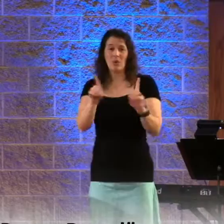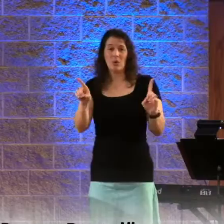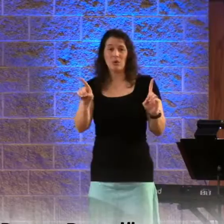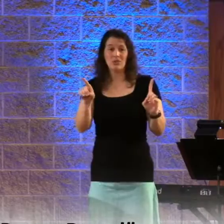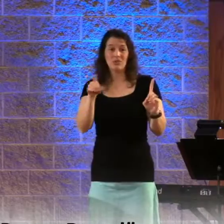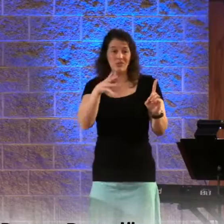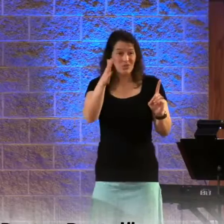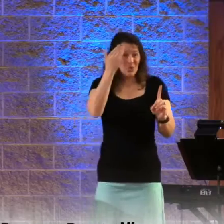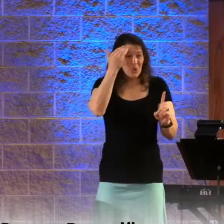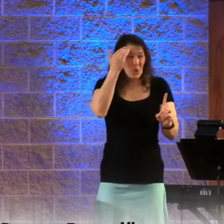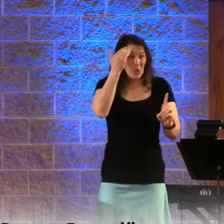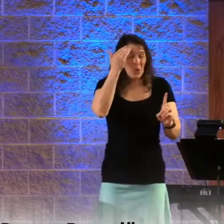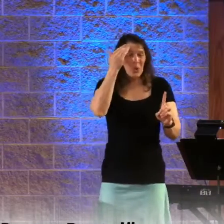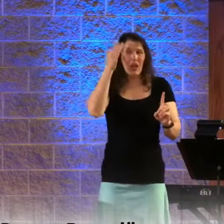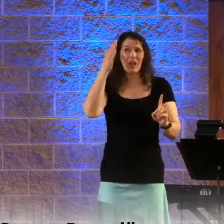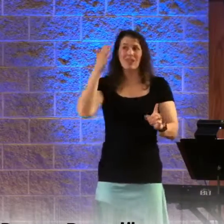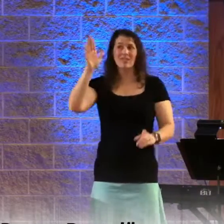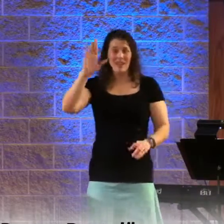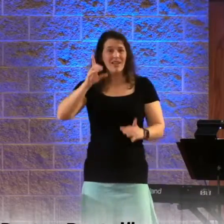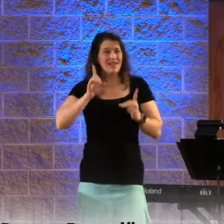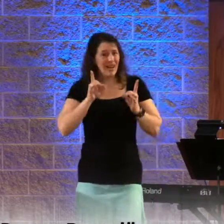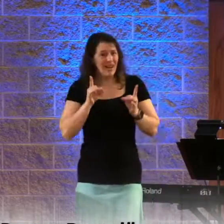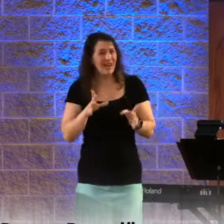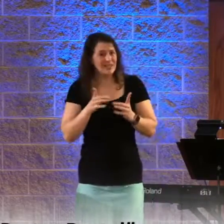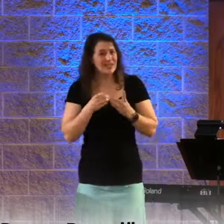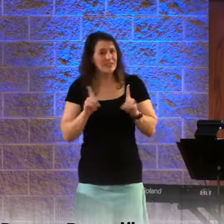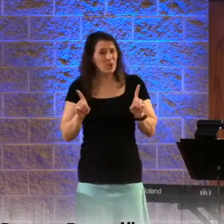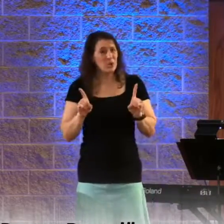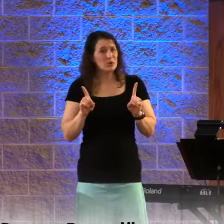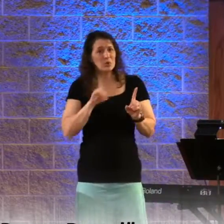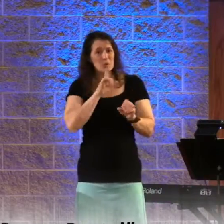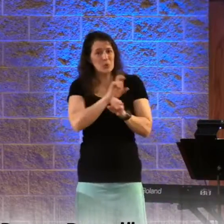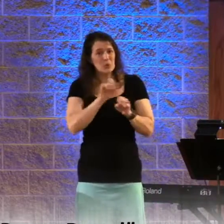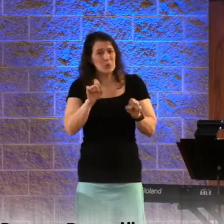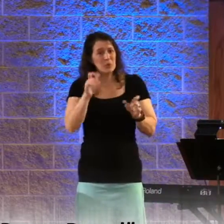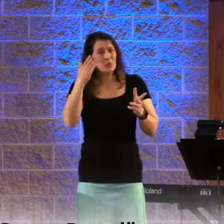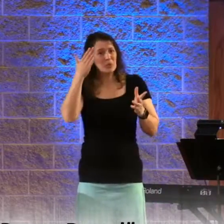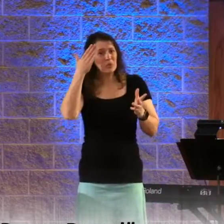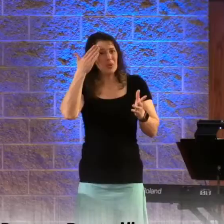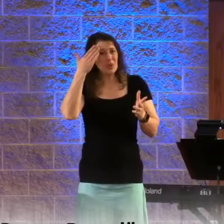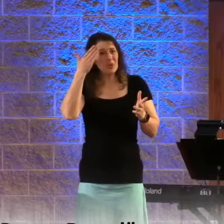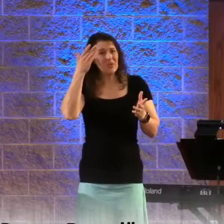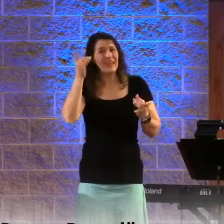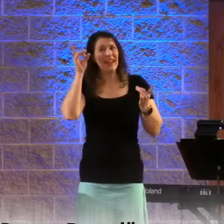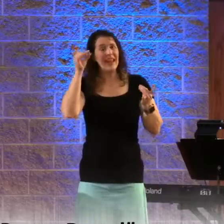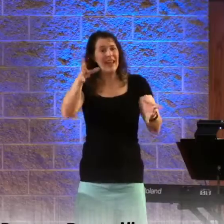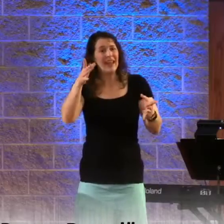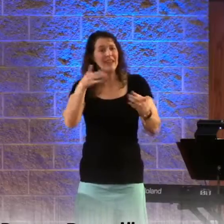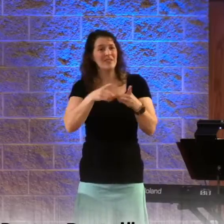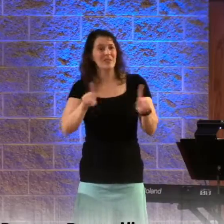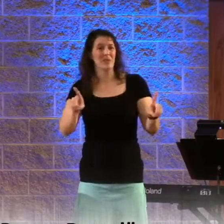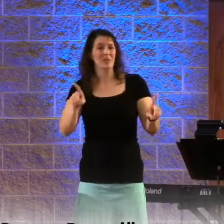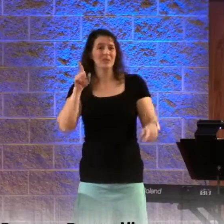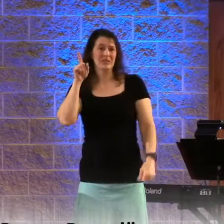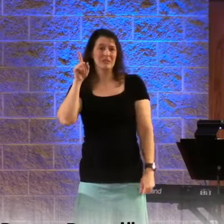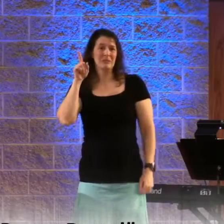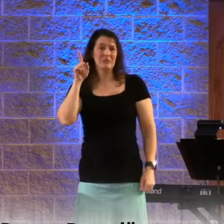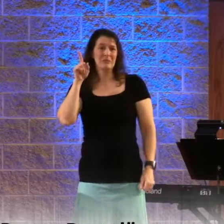hate divorce? You bet that God hates divorce. You are sure He does. Why does God hate